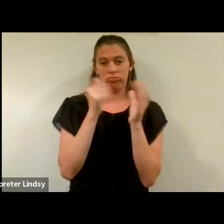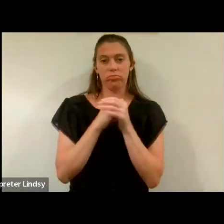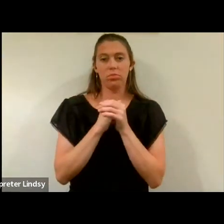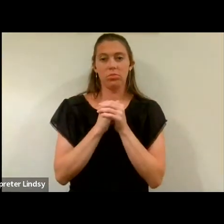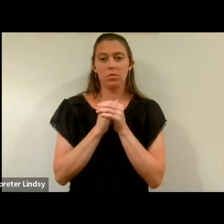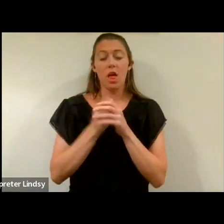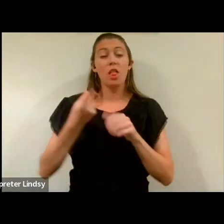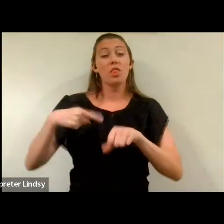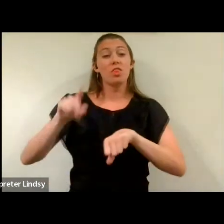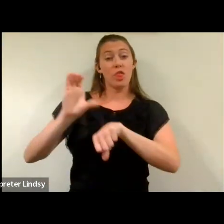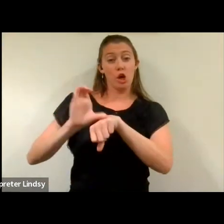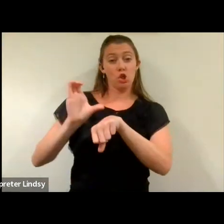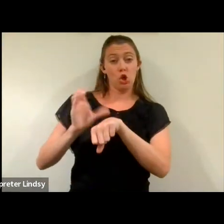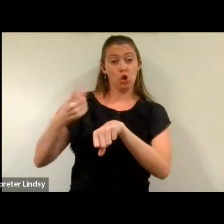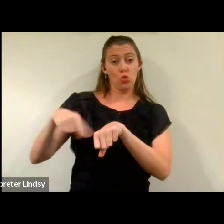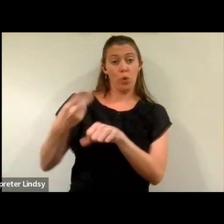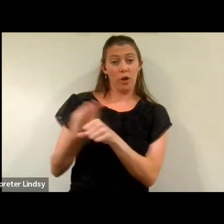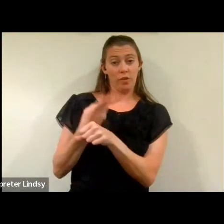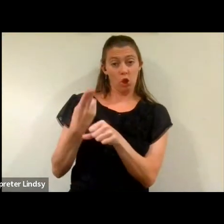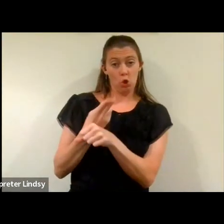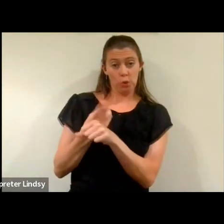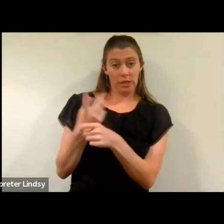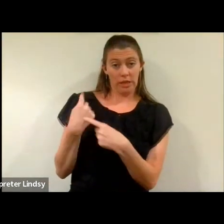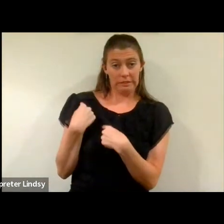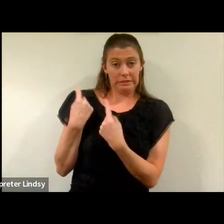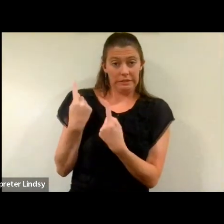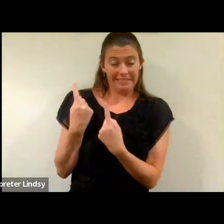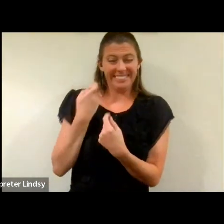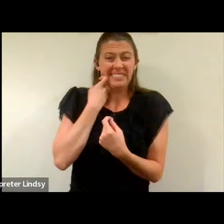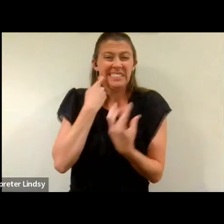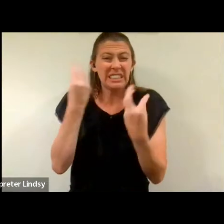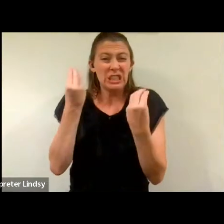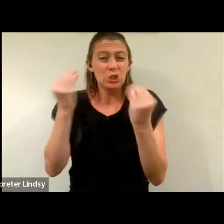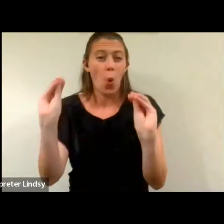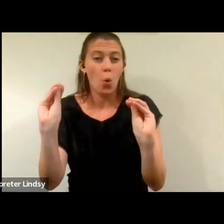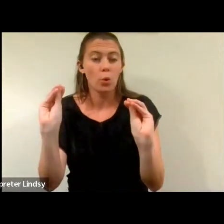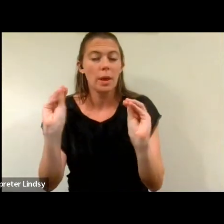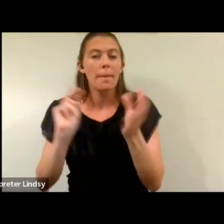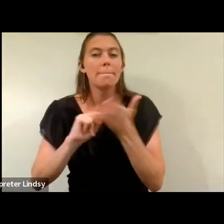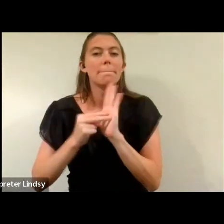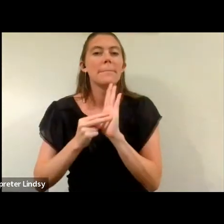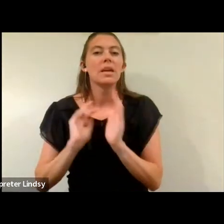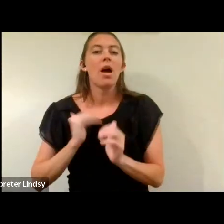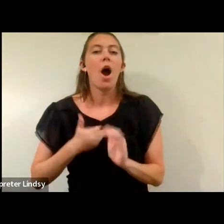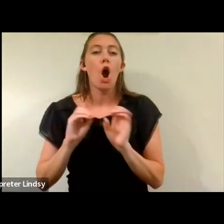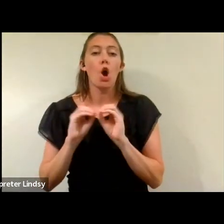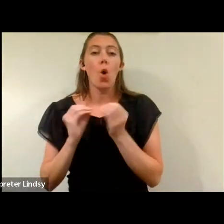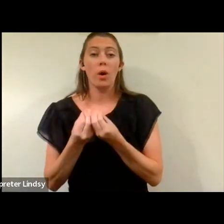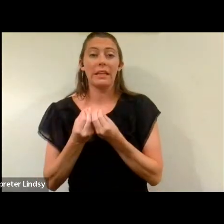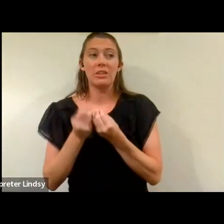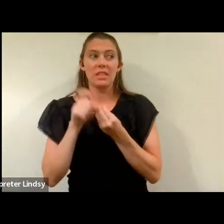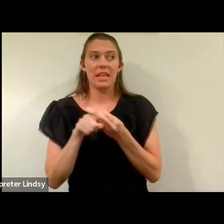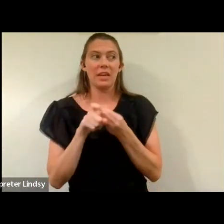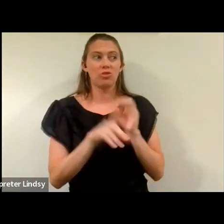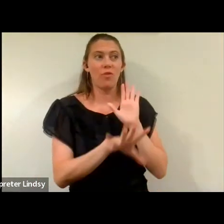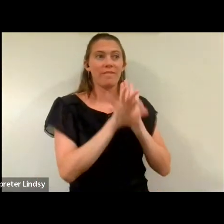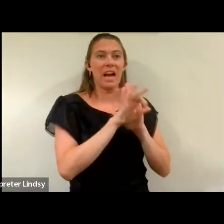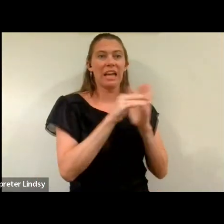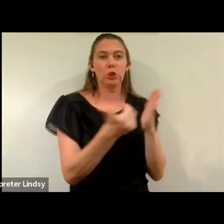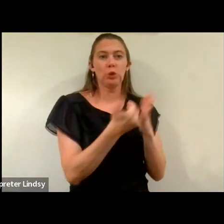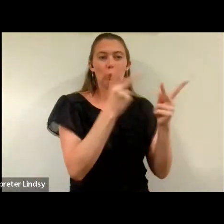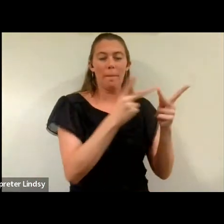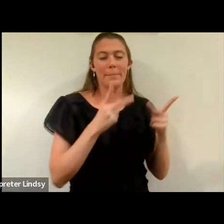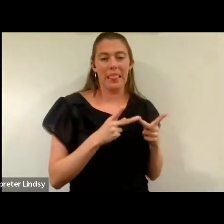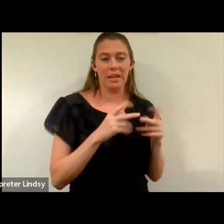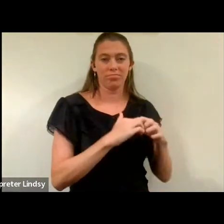sold, and we have to find a home for us to do. And with all the coalition help,